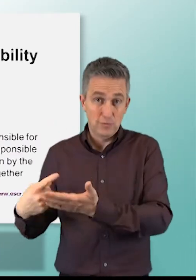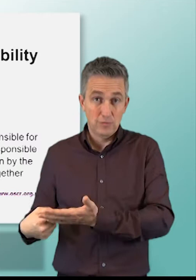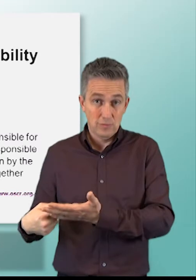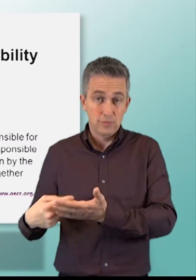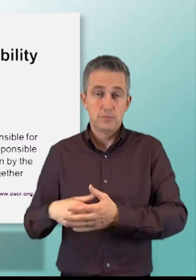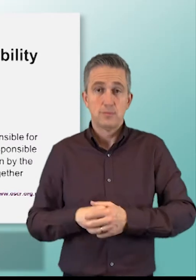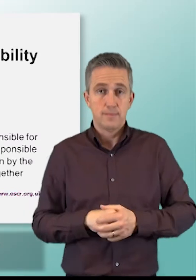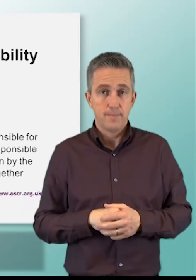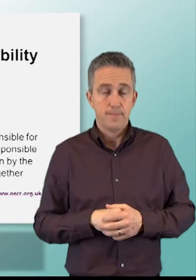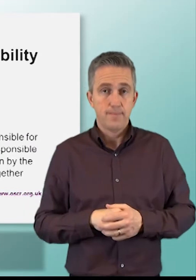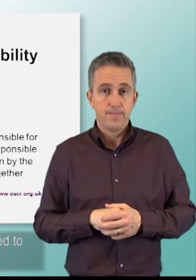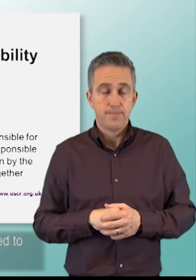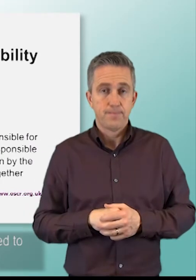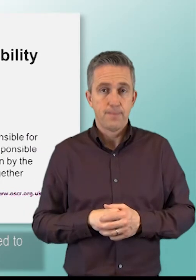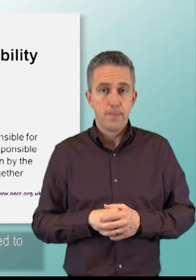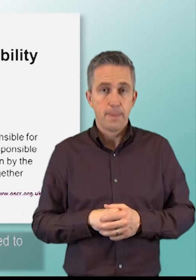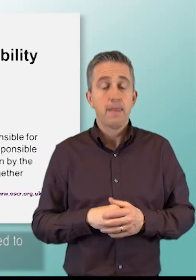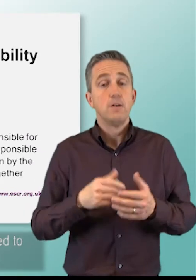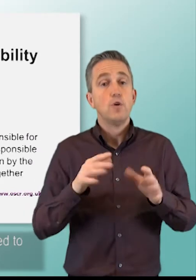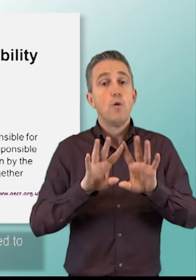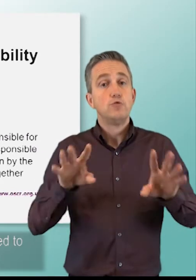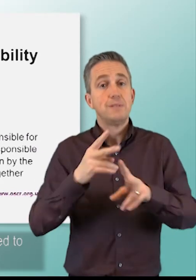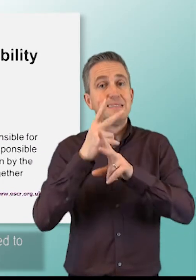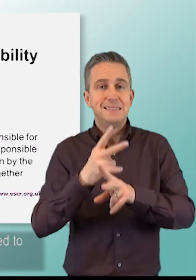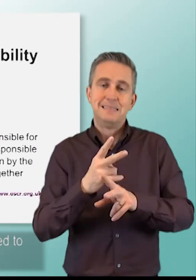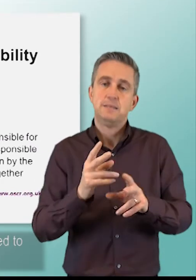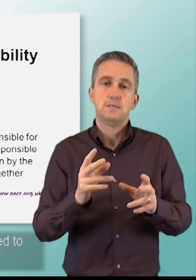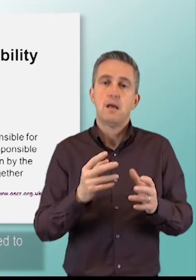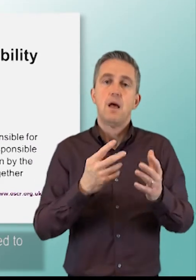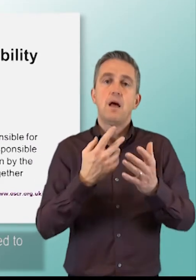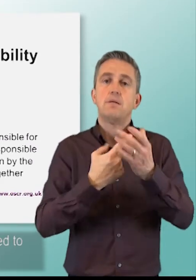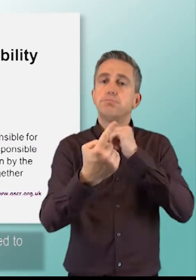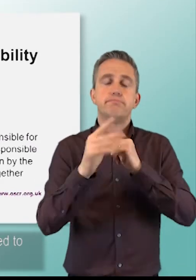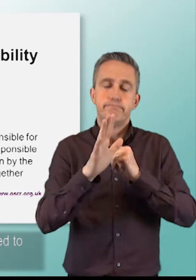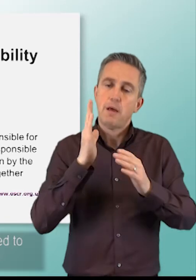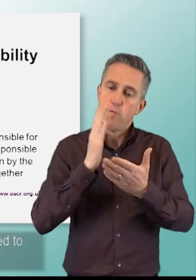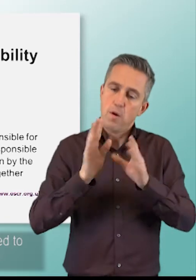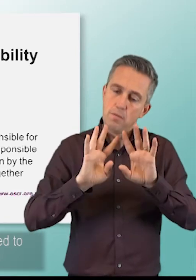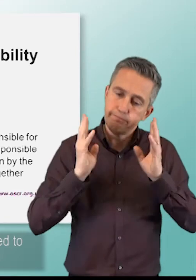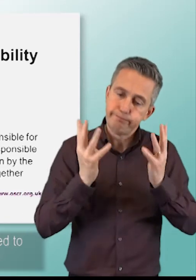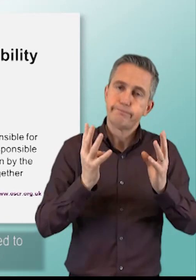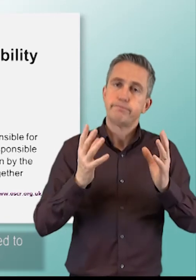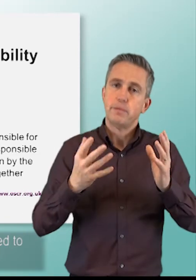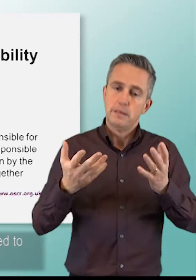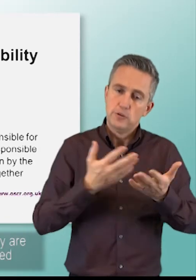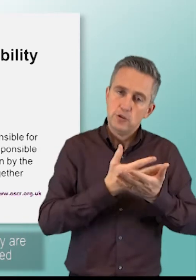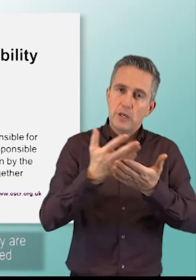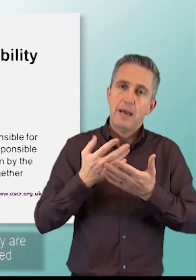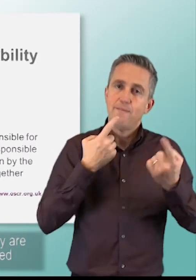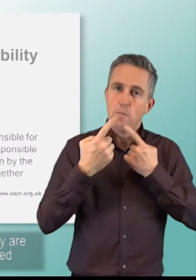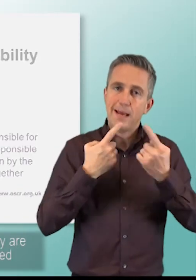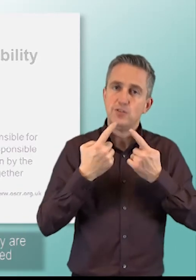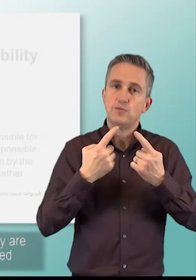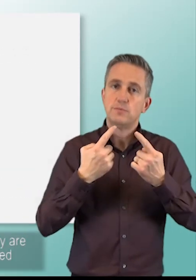that organisation. And that, of course, reinforces the point that trustees need to work together. They need to share information, they need to